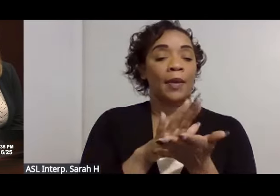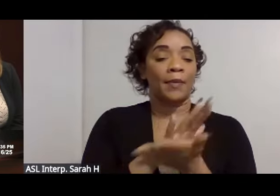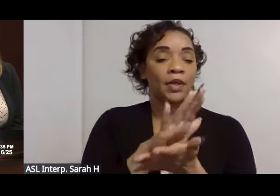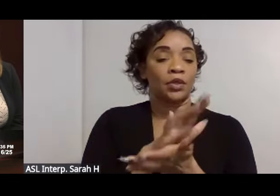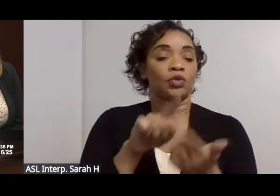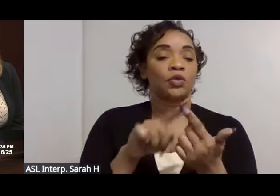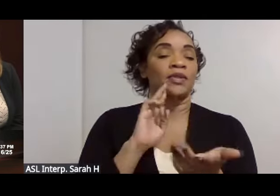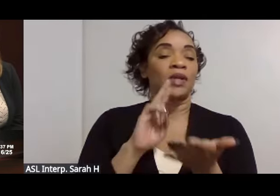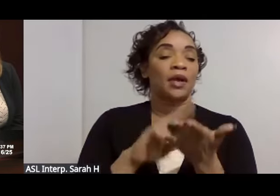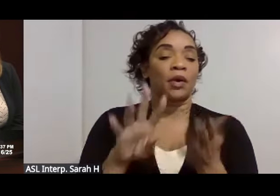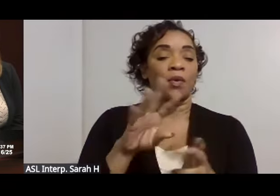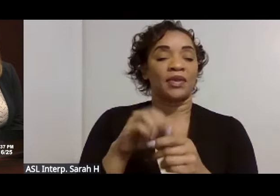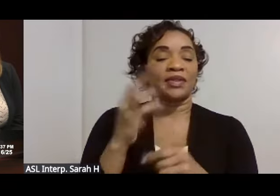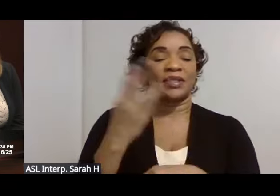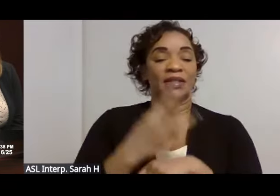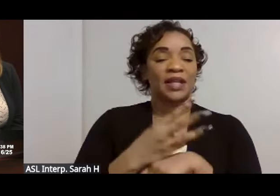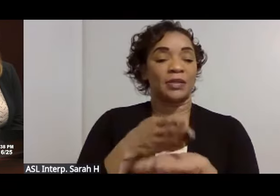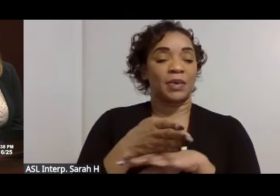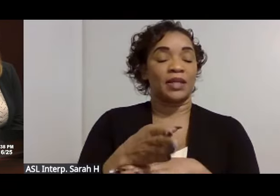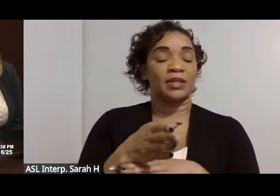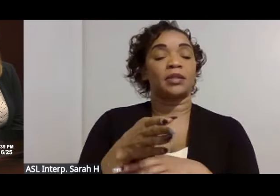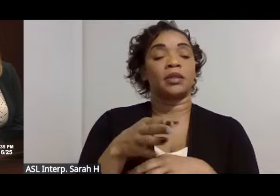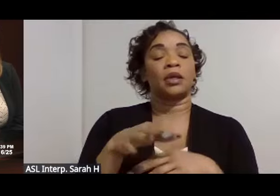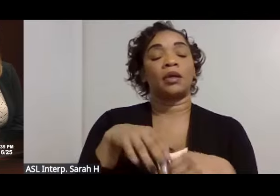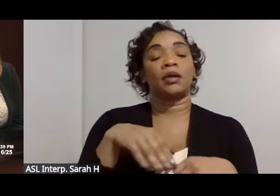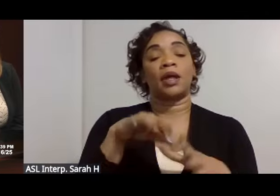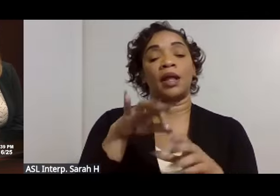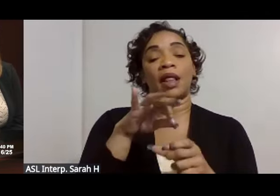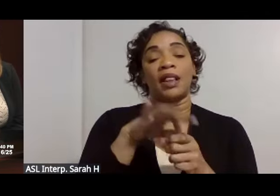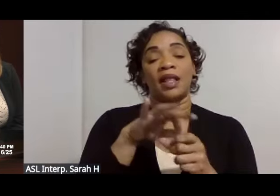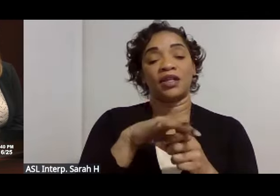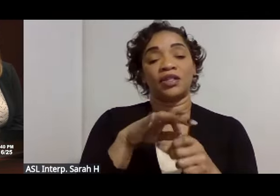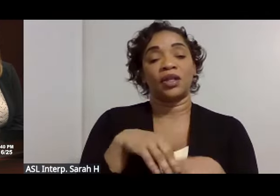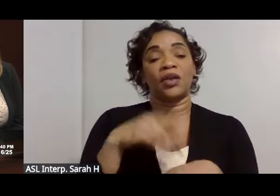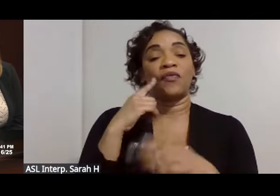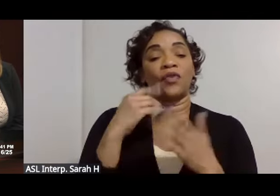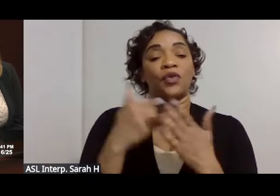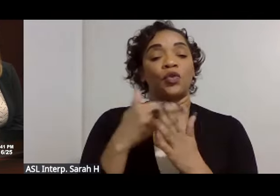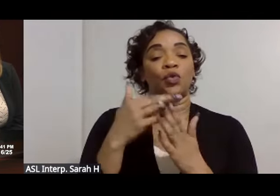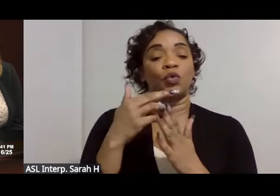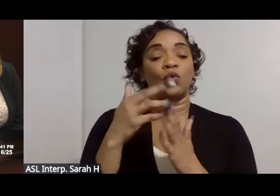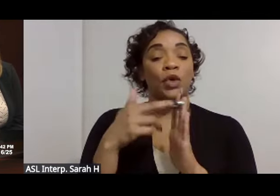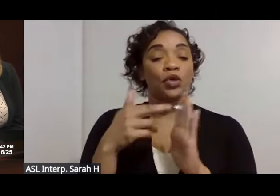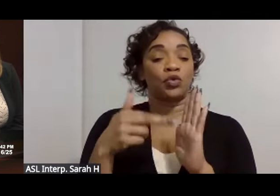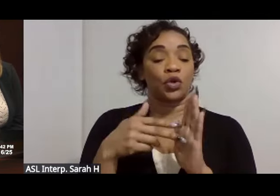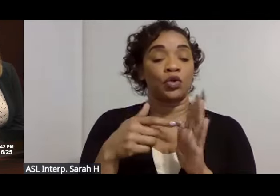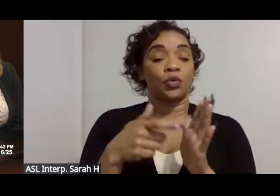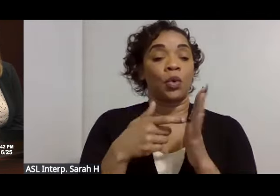citizenship by showing birth certificate, passport, and/or other documents.